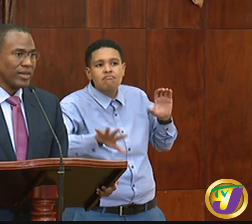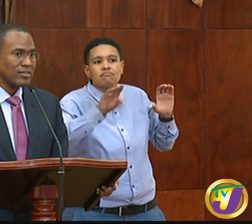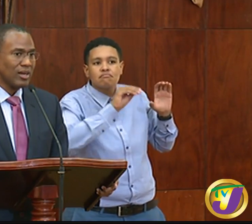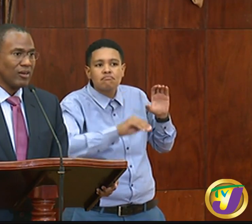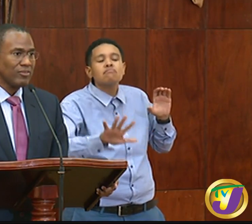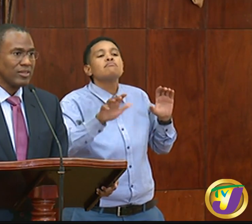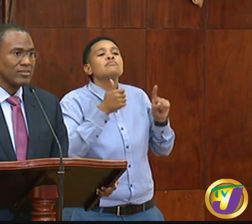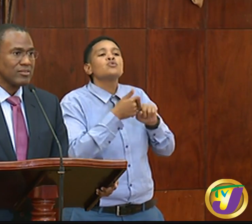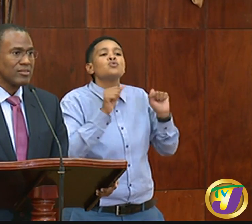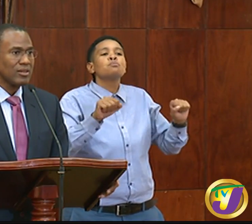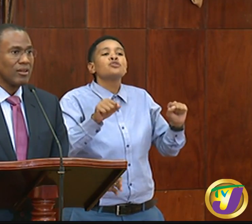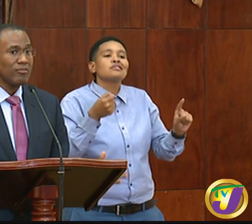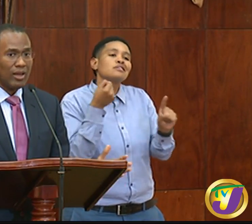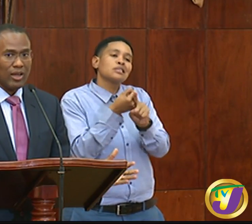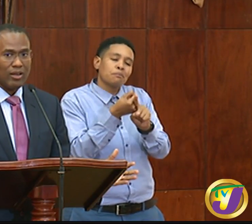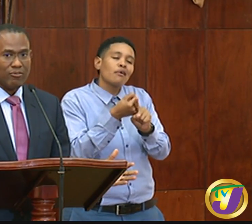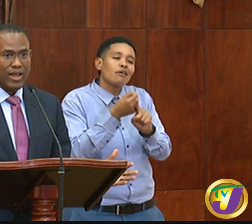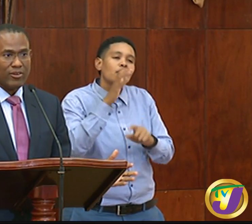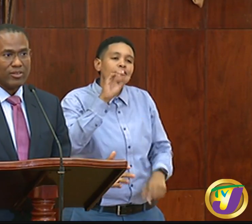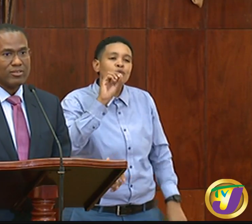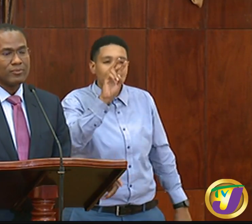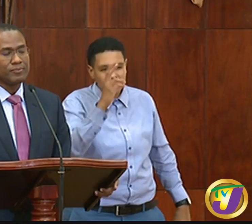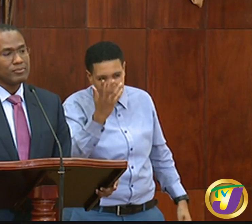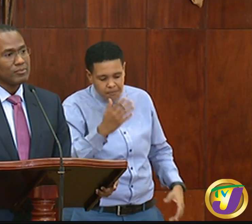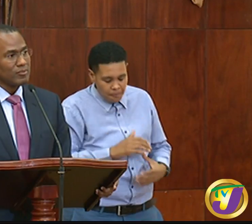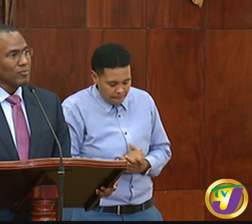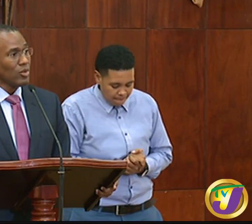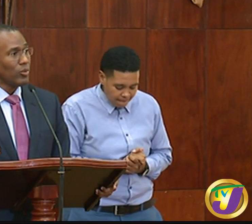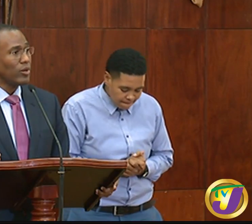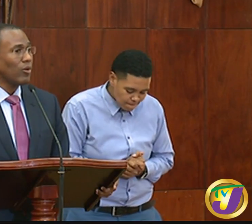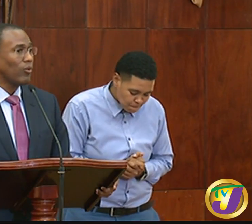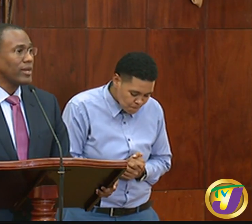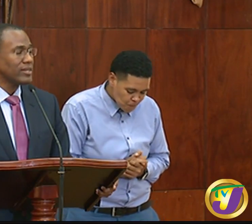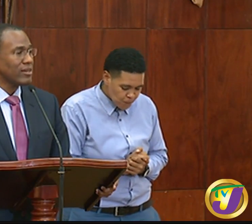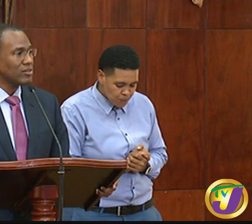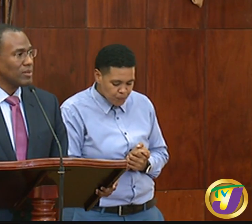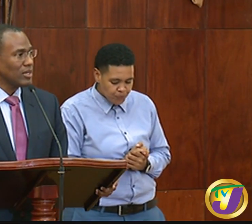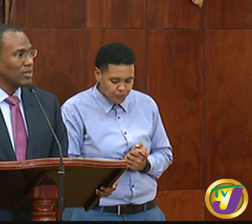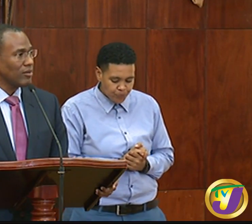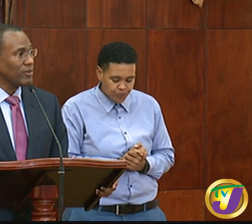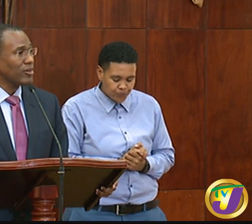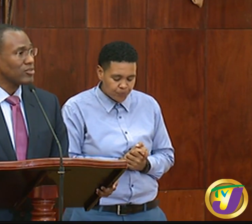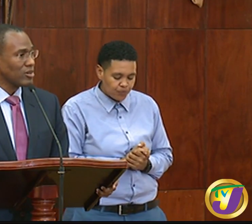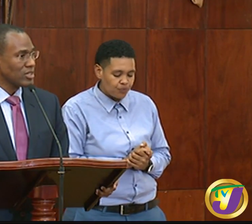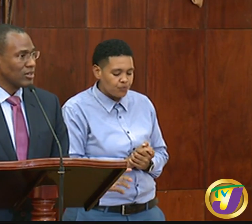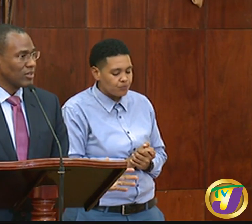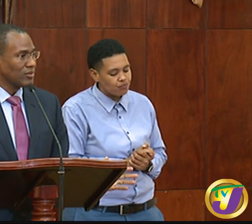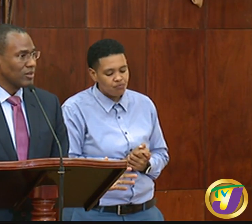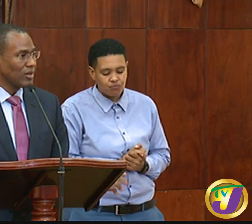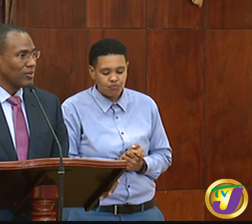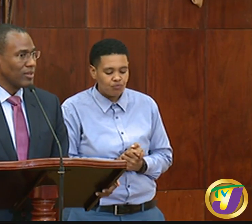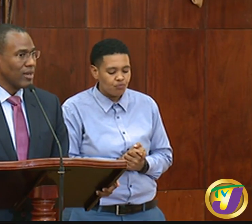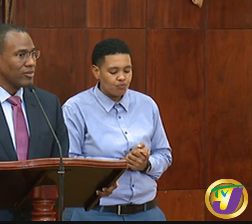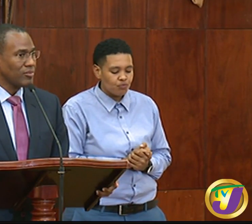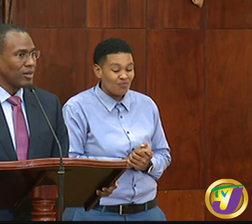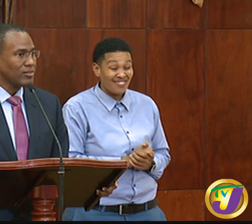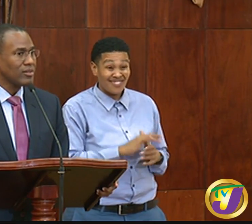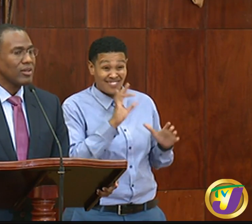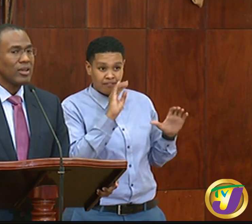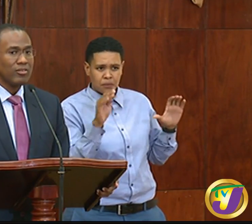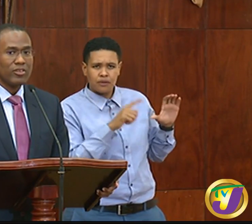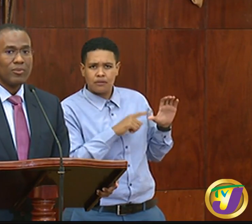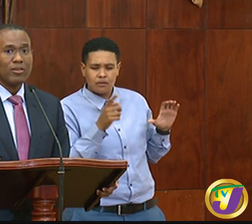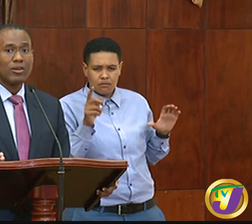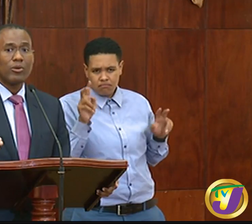potential effects of this virus. We intend to be very surgical with that